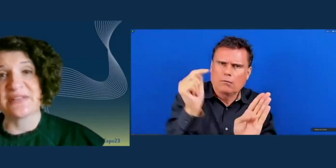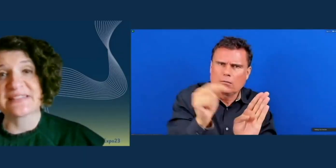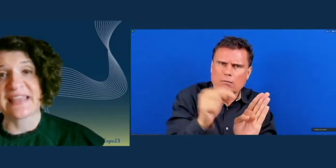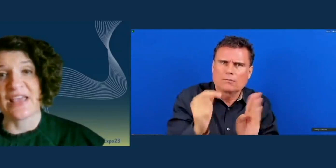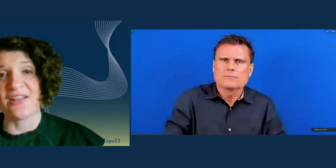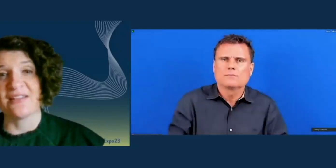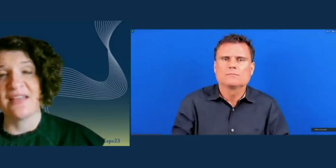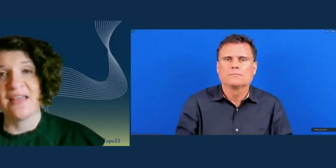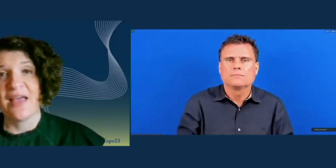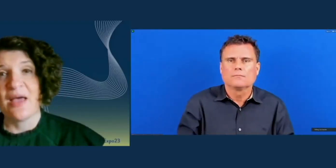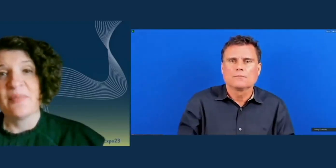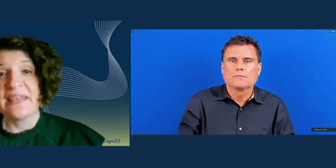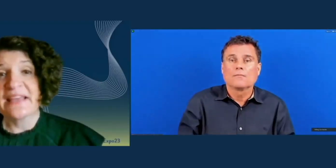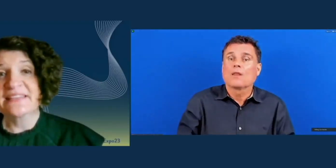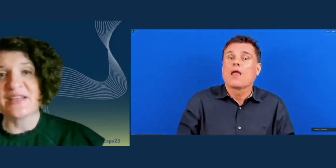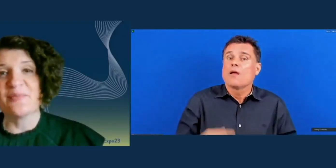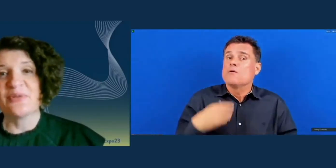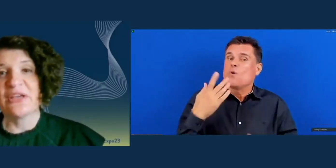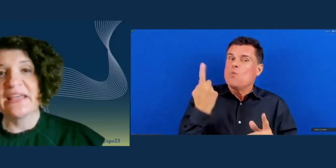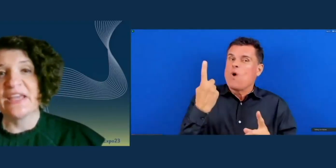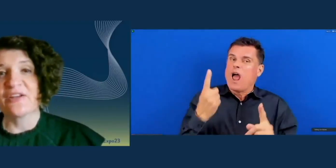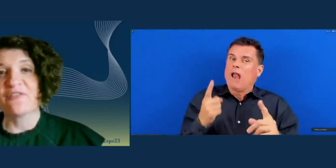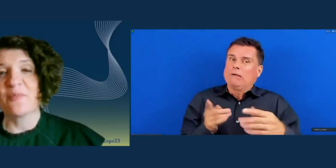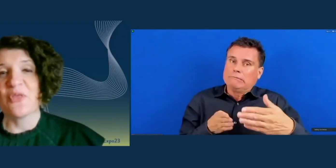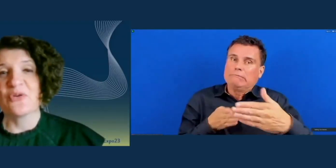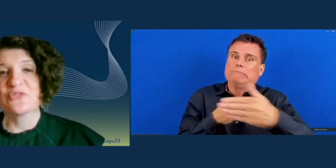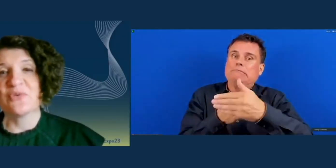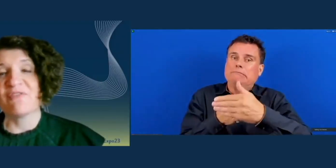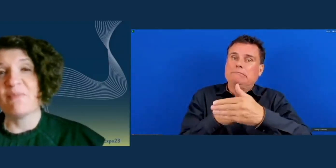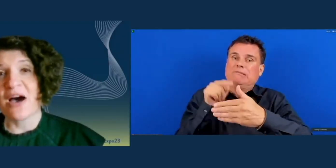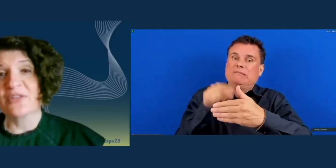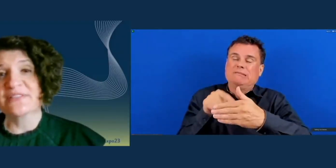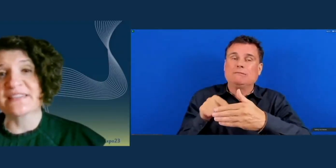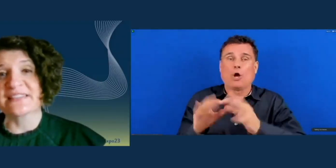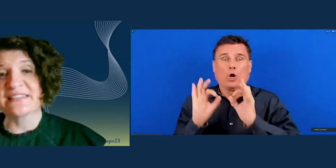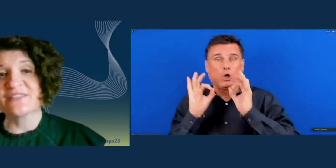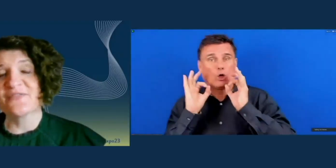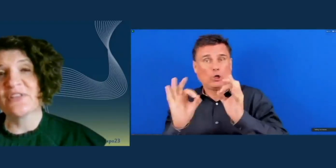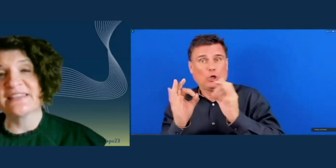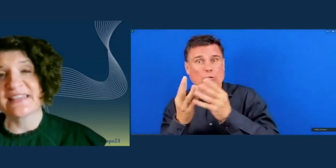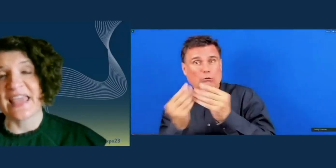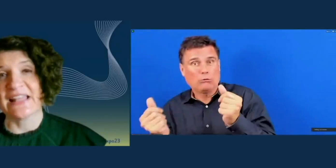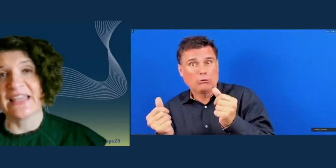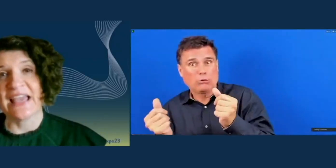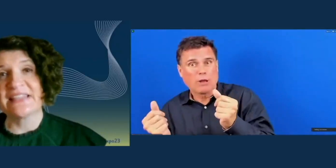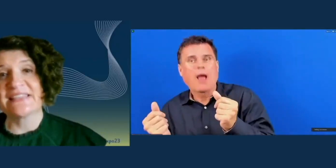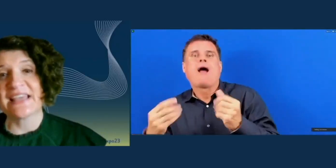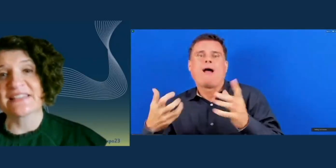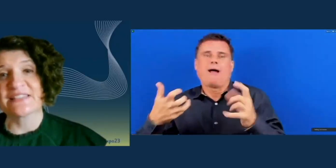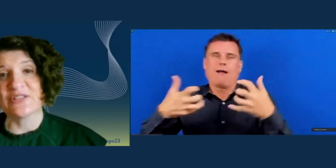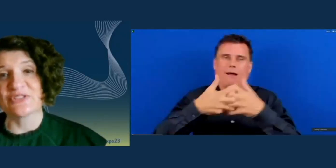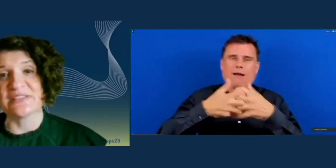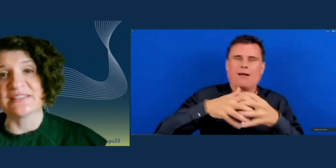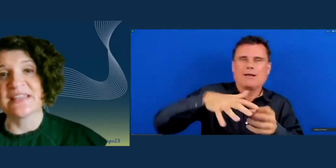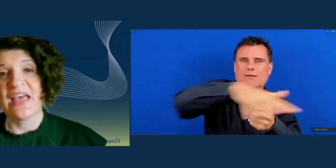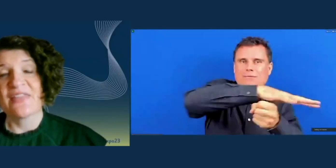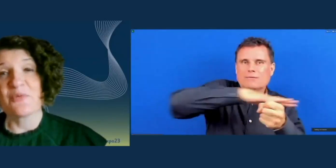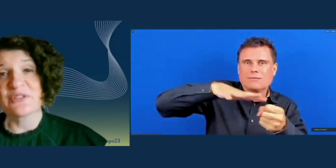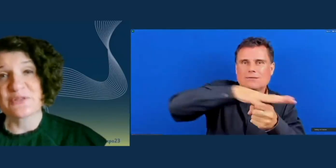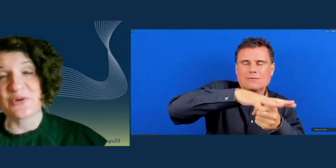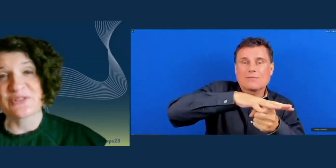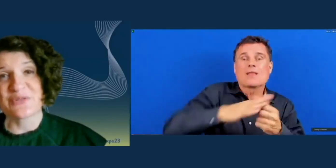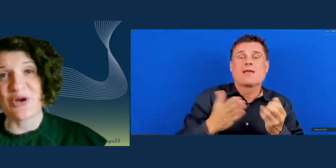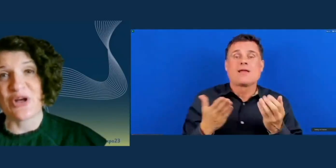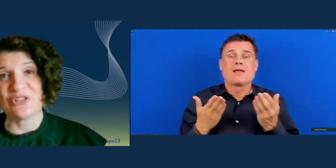to go to scale. But next up, you're going to hear from those who have modeled successfully scaling EdTech solutions that